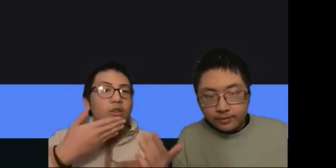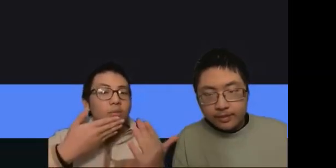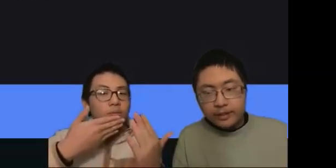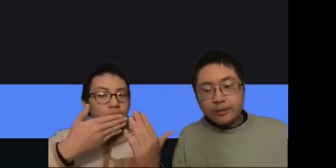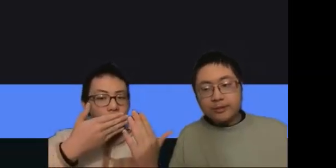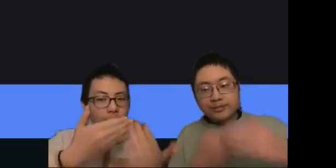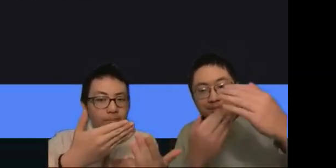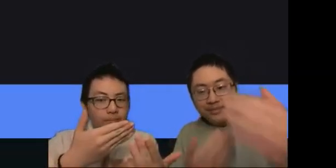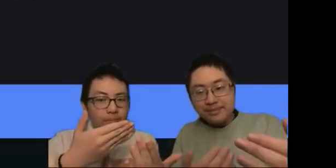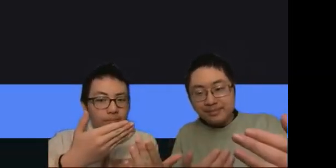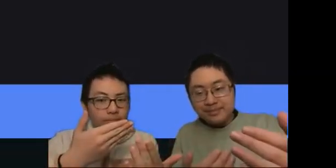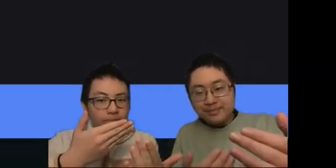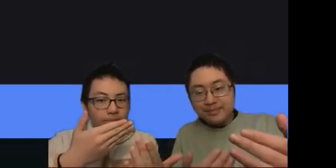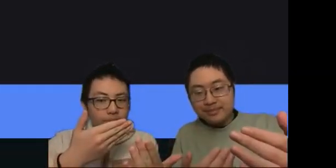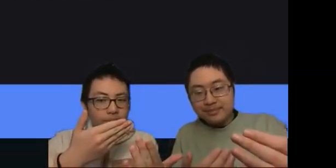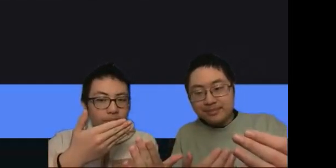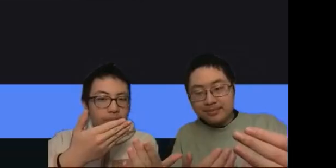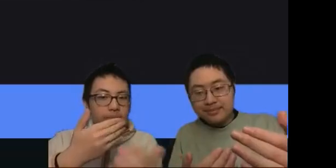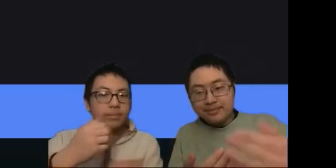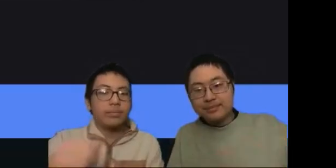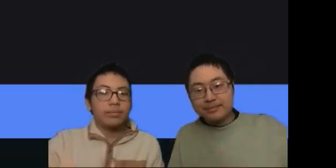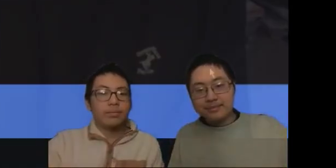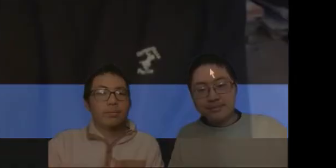Thank you.